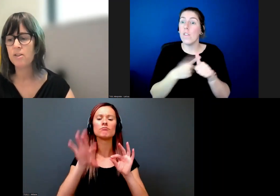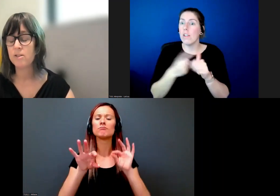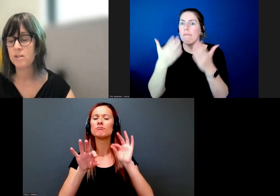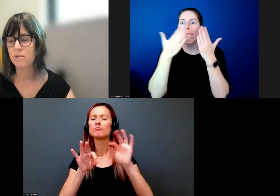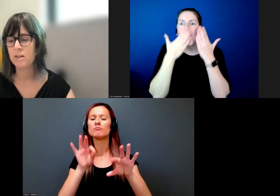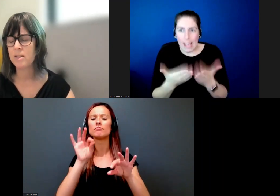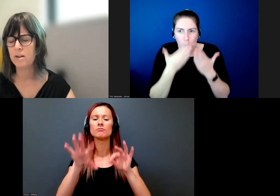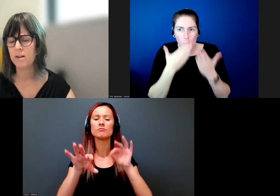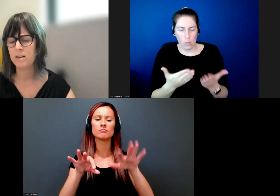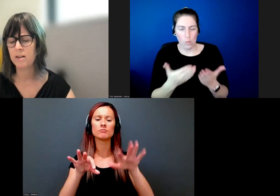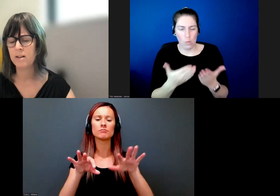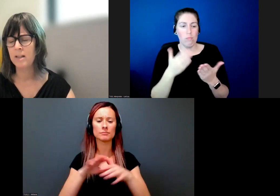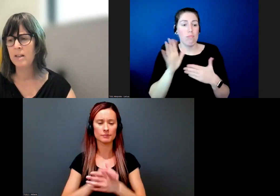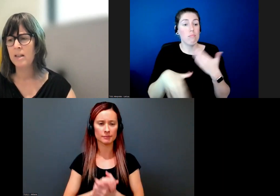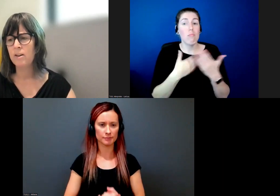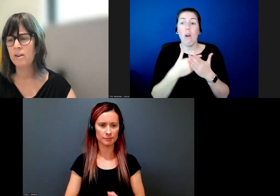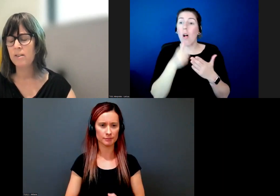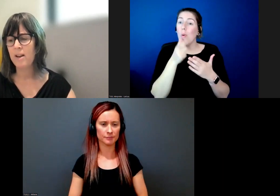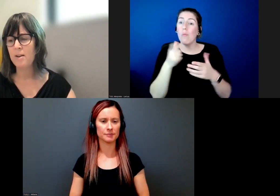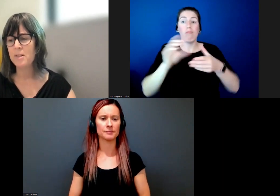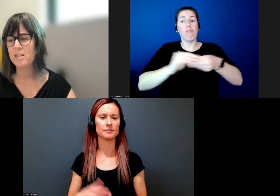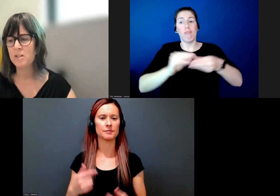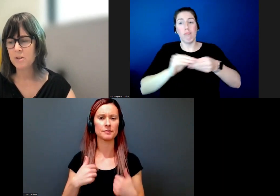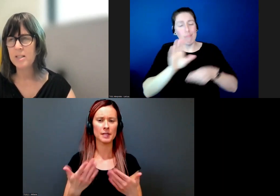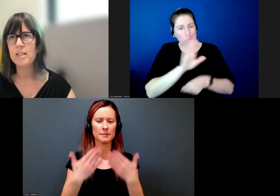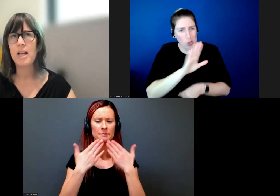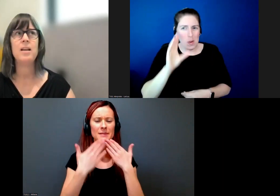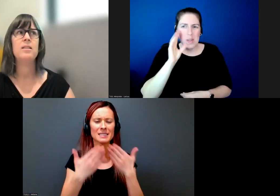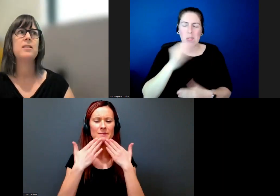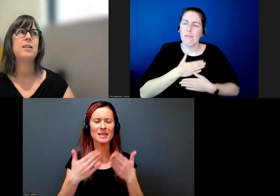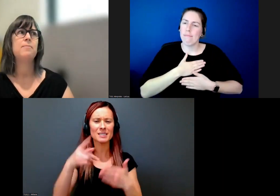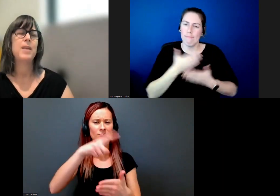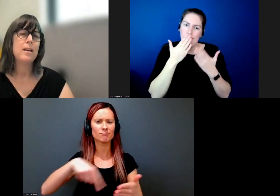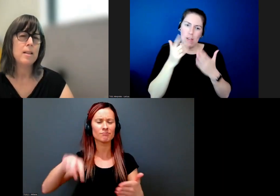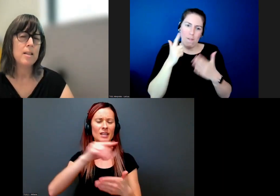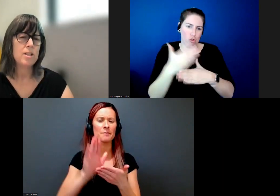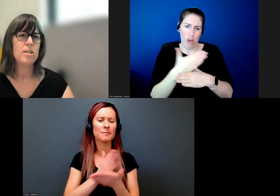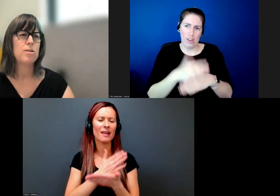shared their stories, hearing family stories and